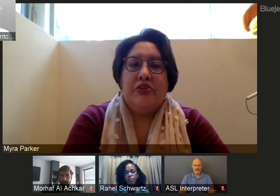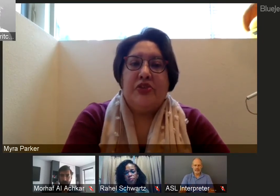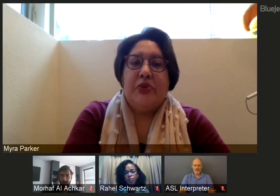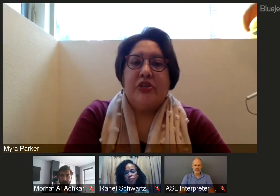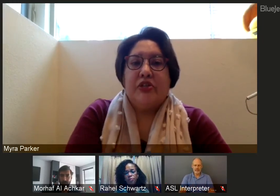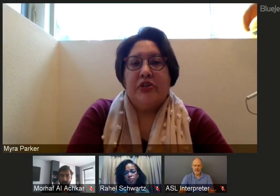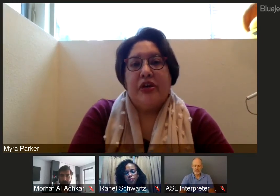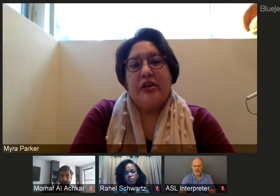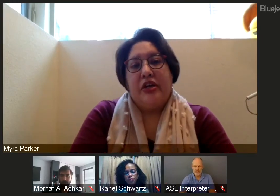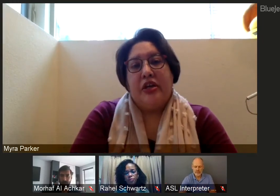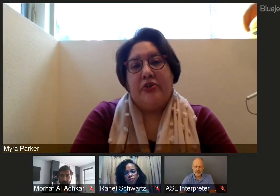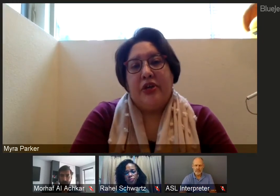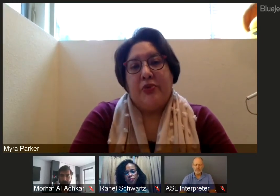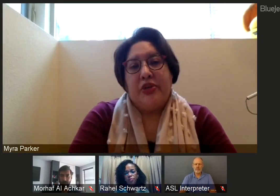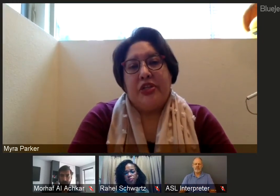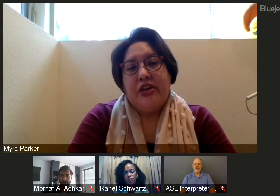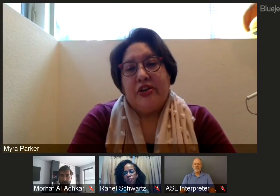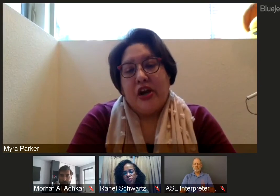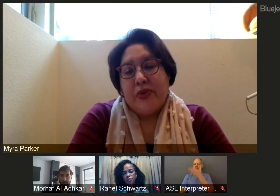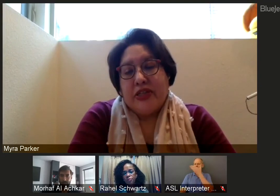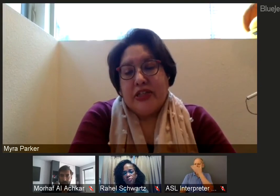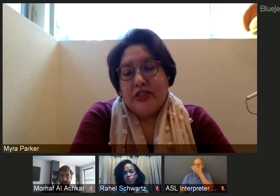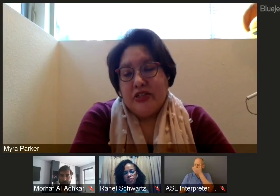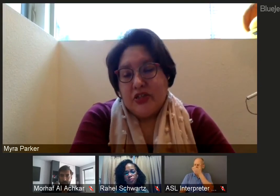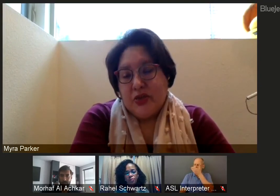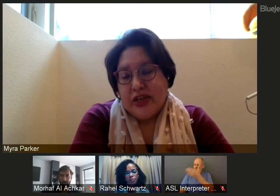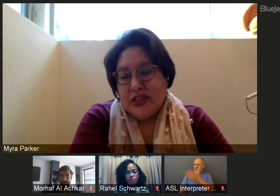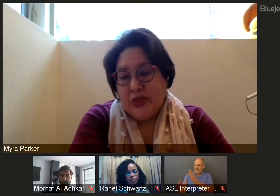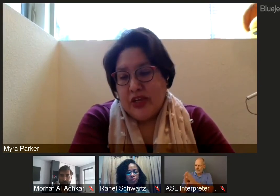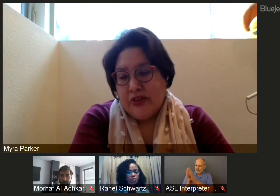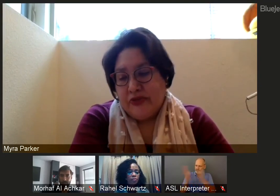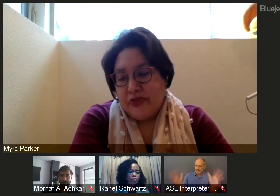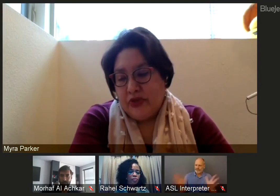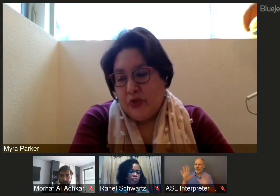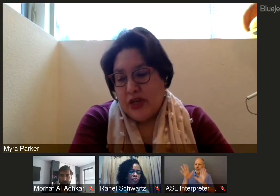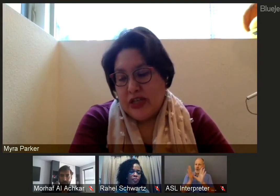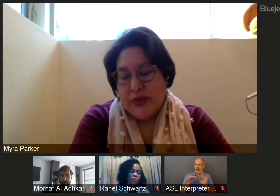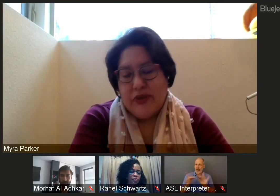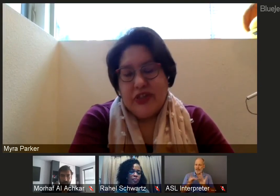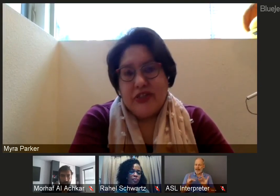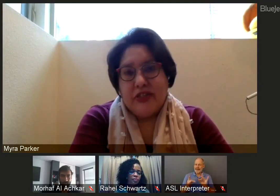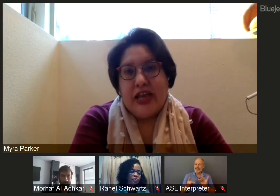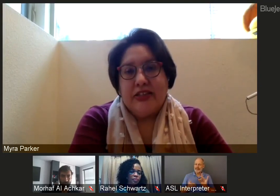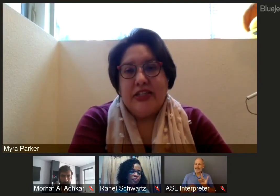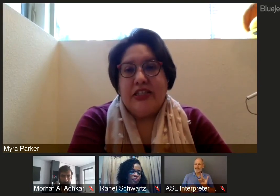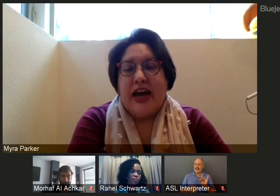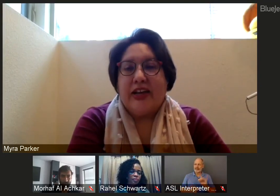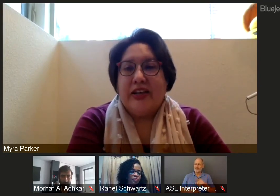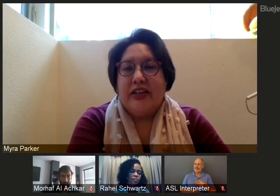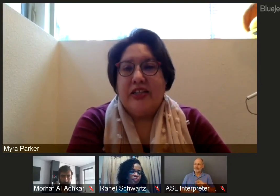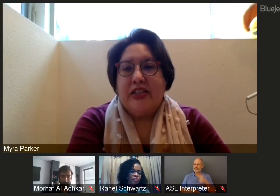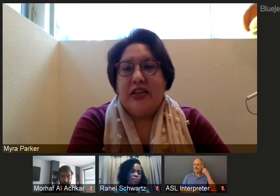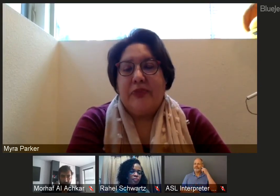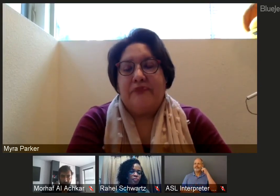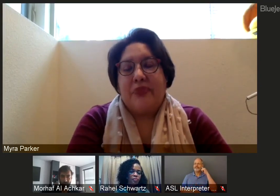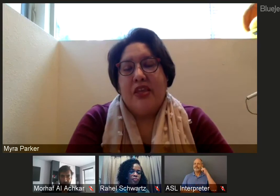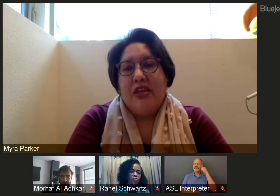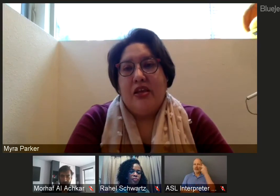Thank you so much, Lua. I really appreciate your comments. It just reminds me of one time I was at CTAC,